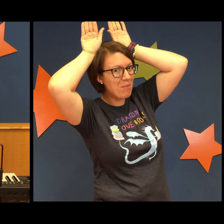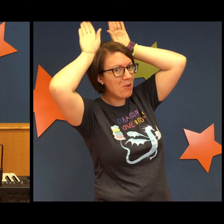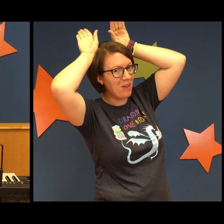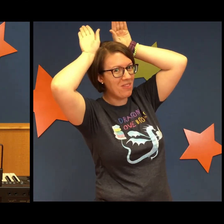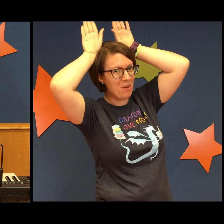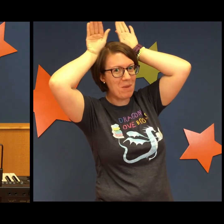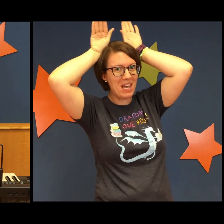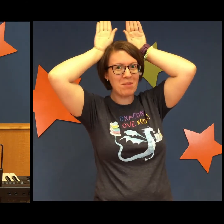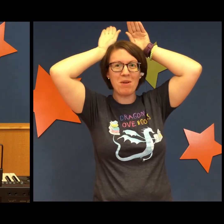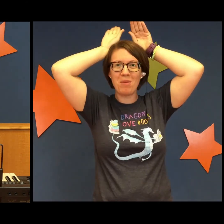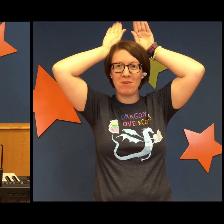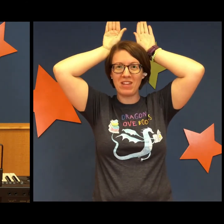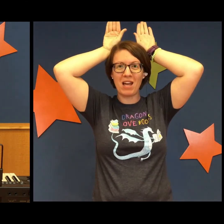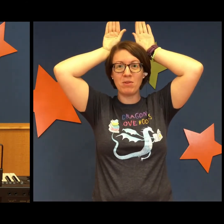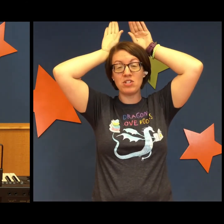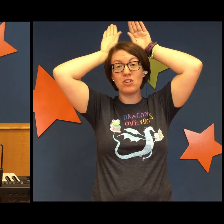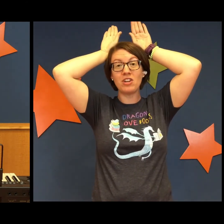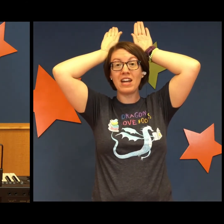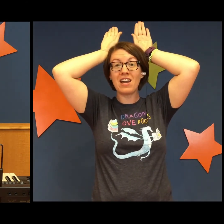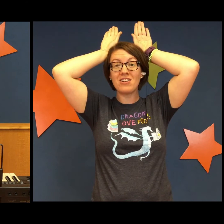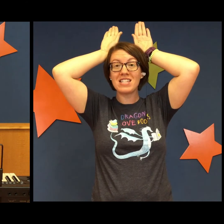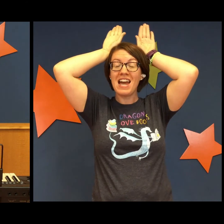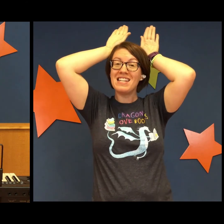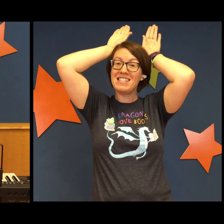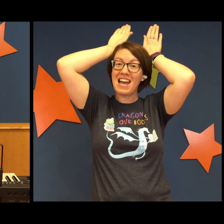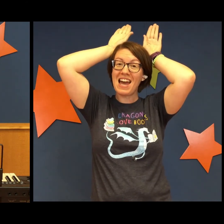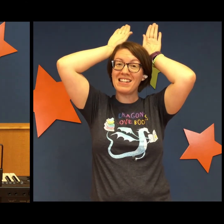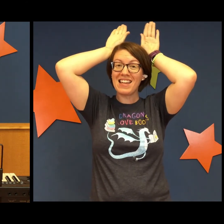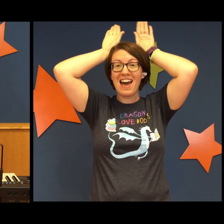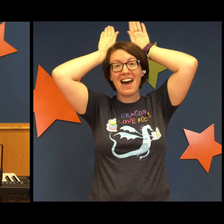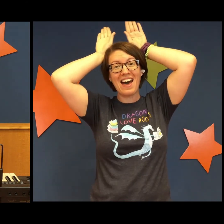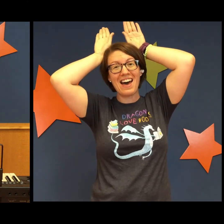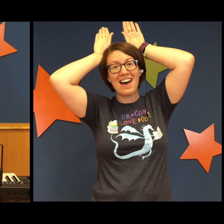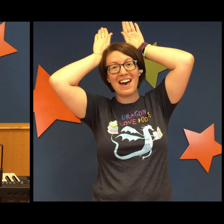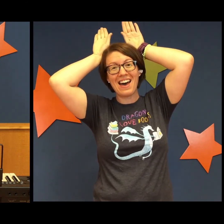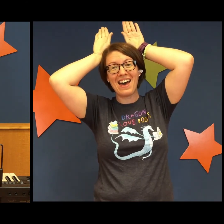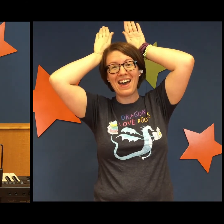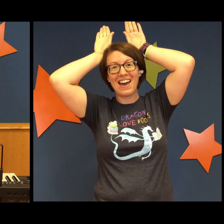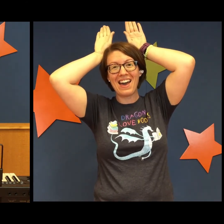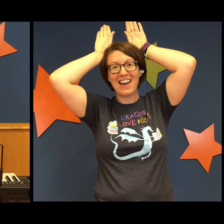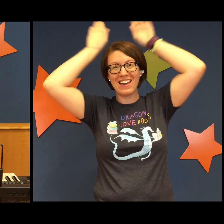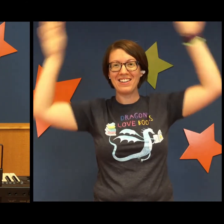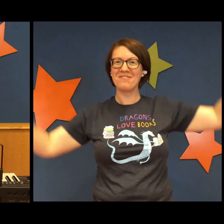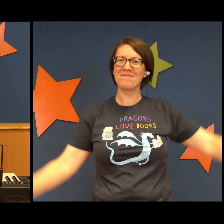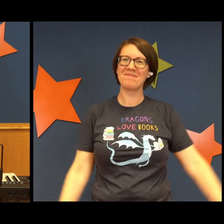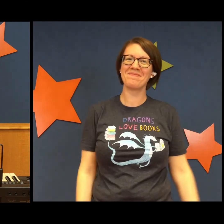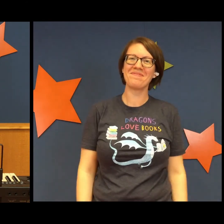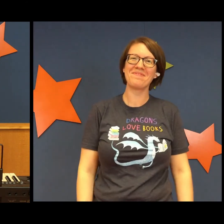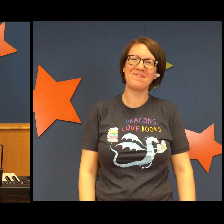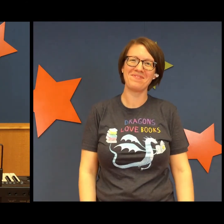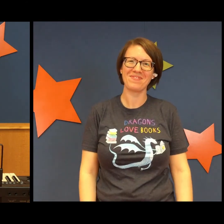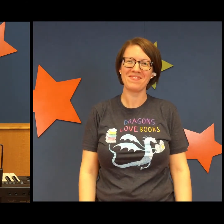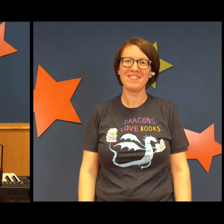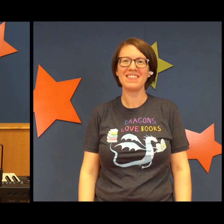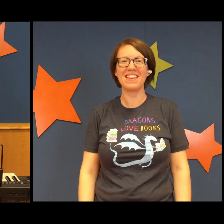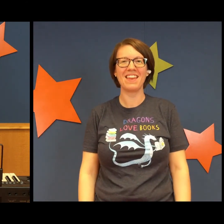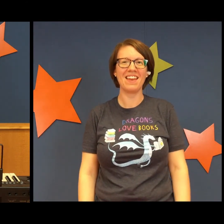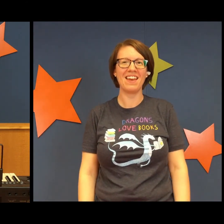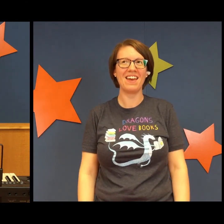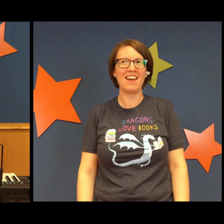your neighbor with the minimum of labor? Do your ears stand high?